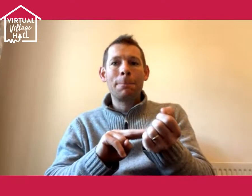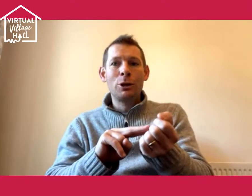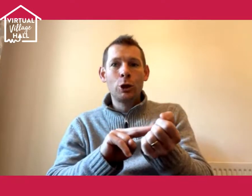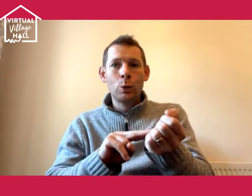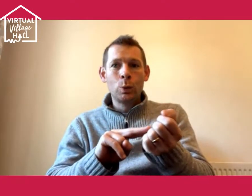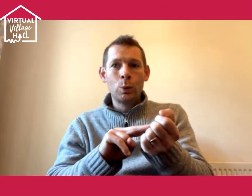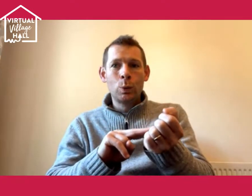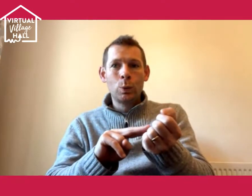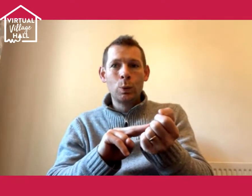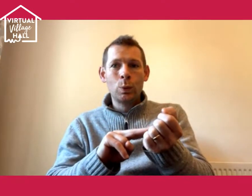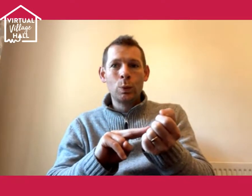or blue